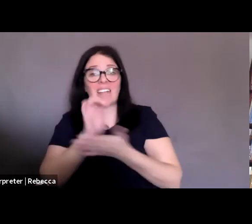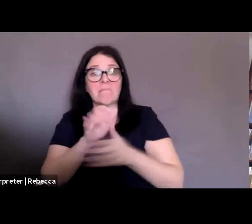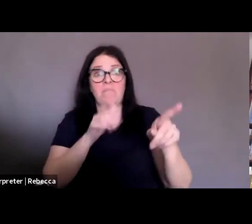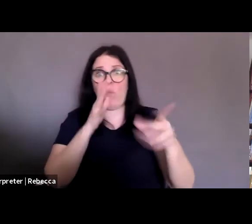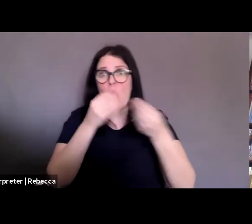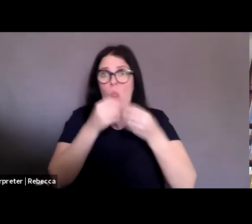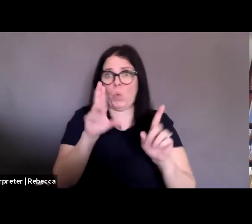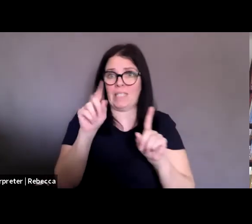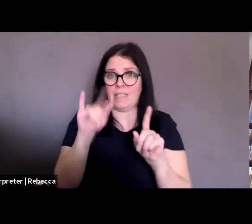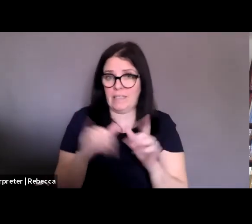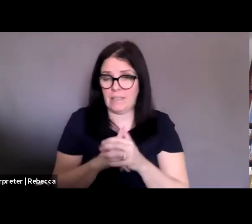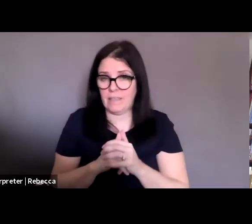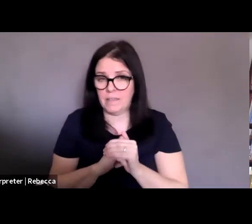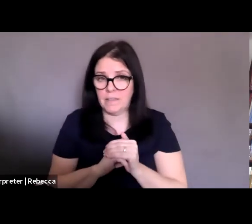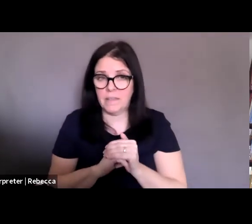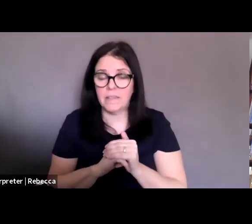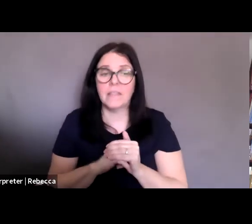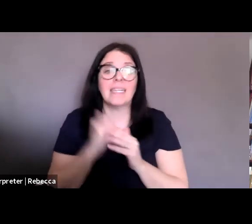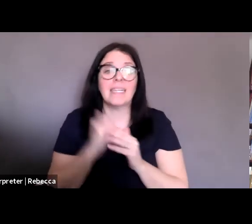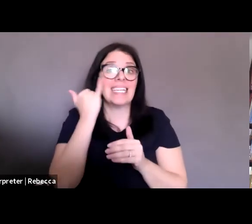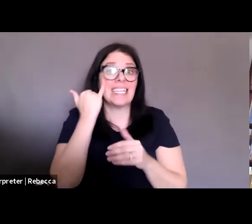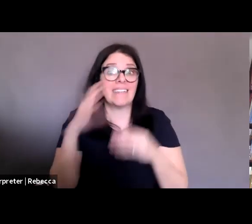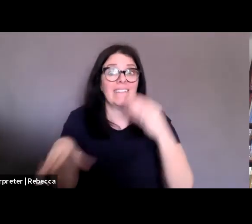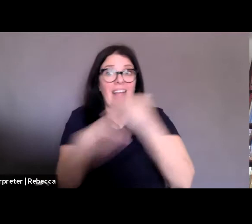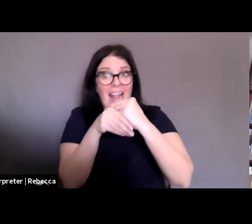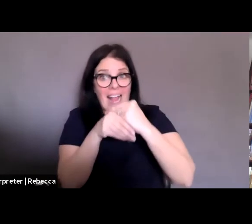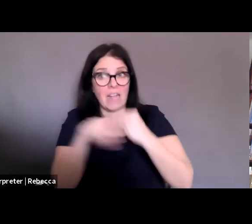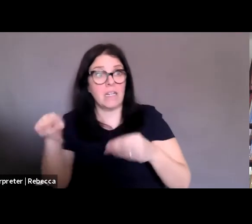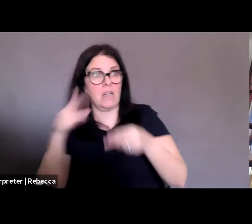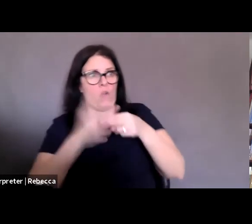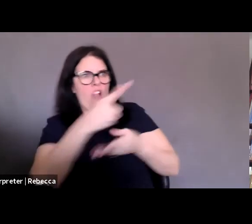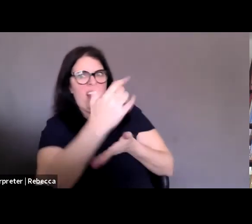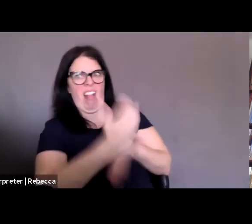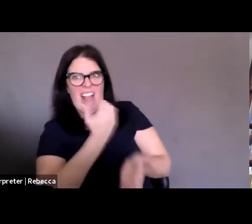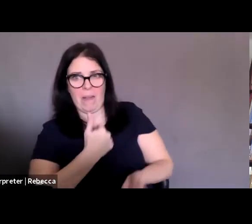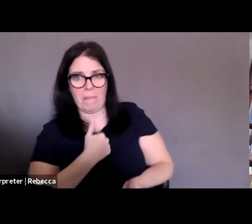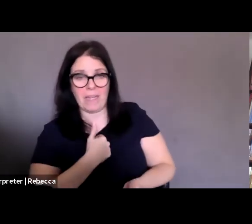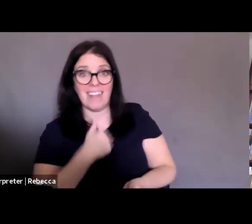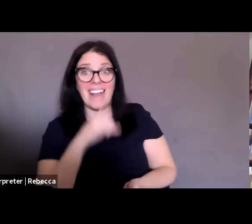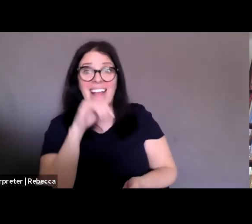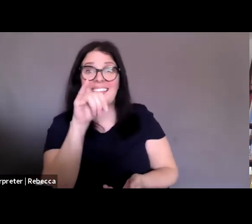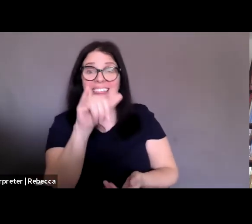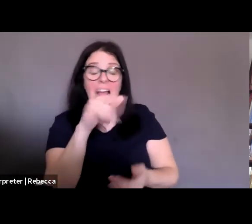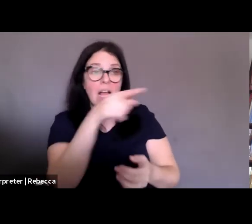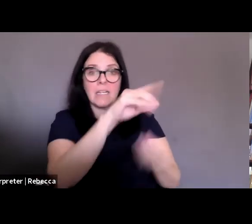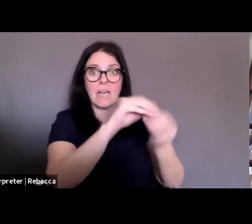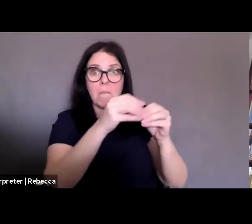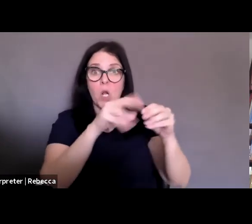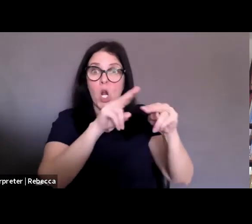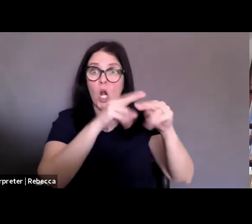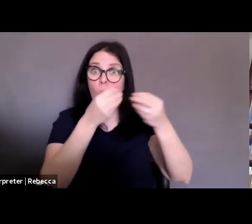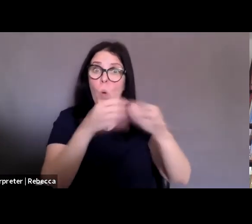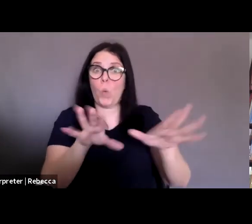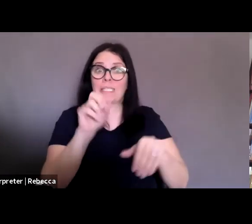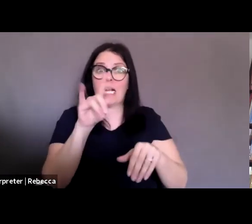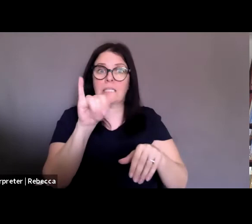With a cross claim of alienation, that escalates drastically. So whereas domestic violence alleging mothers